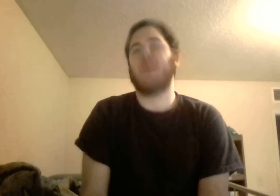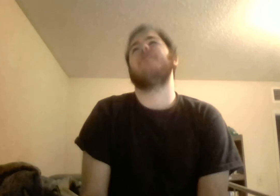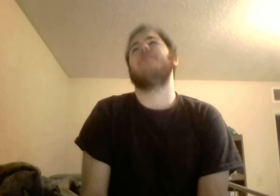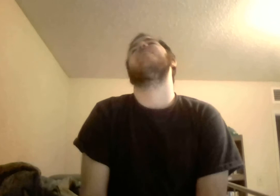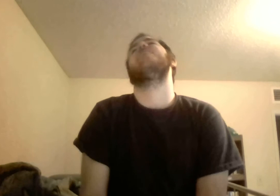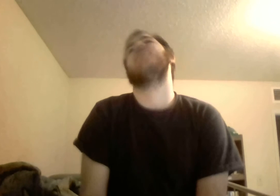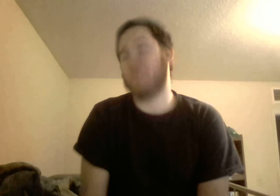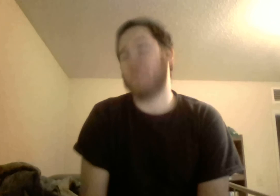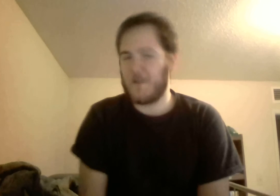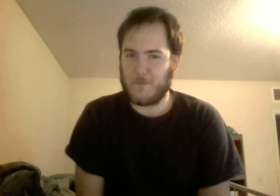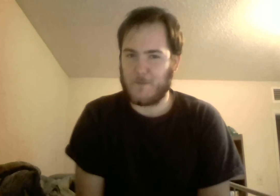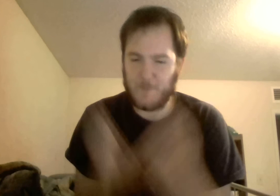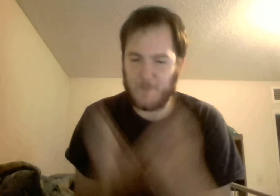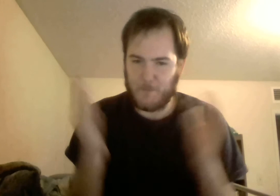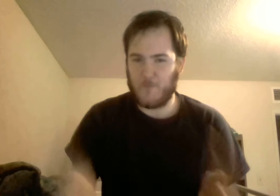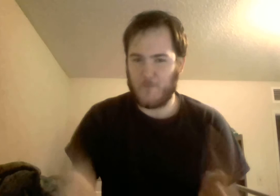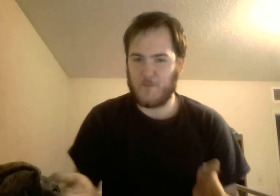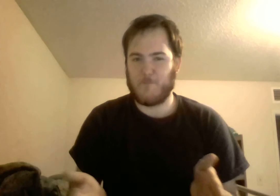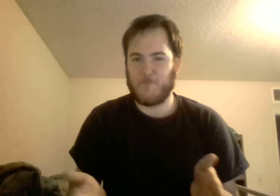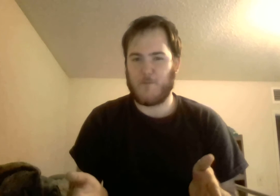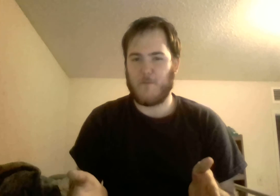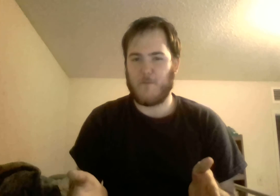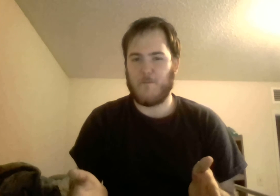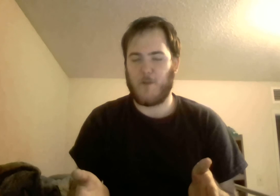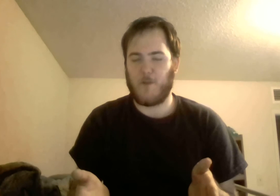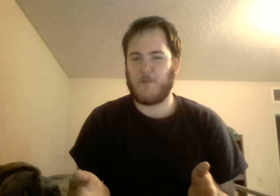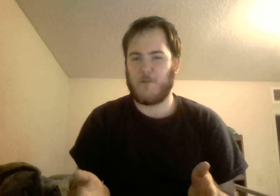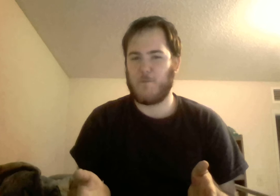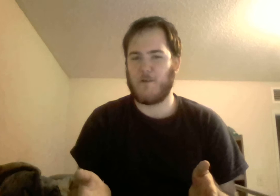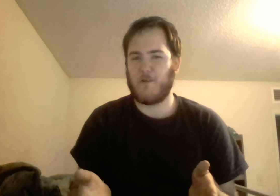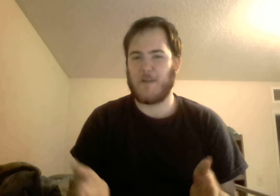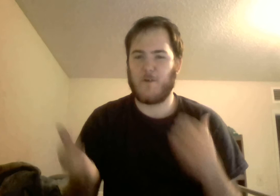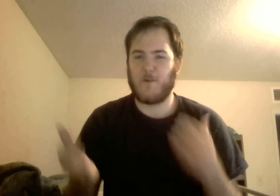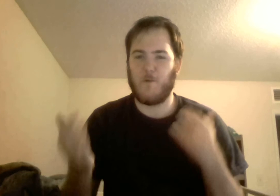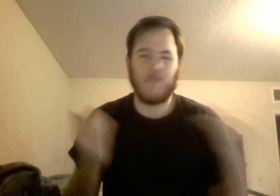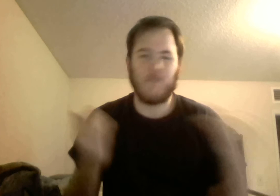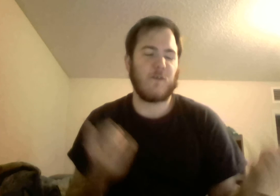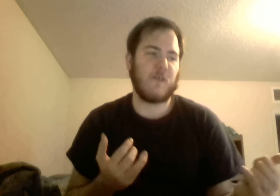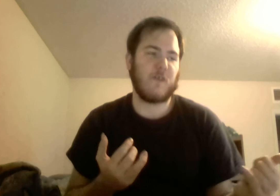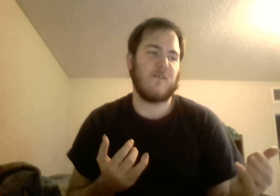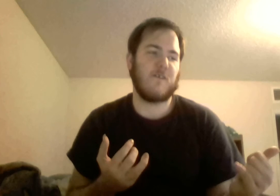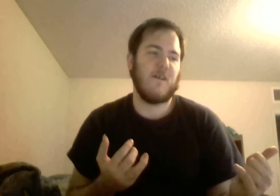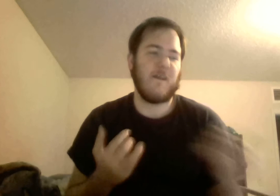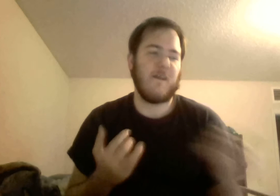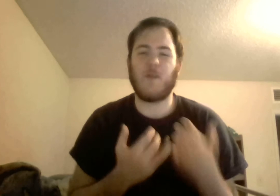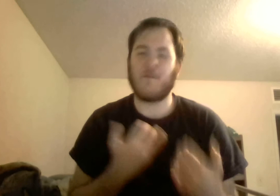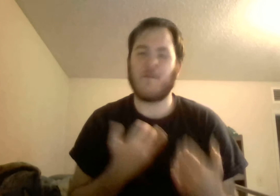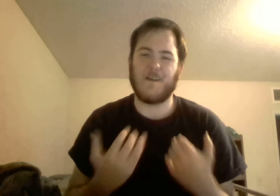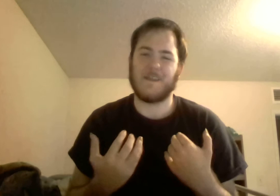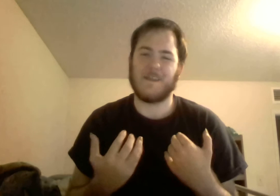at begin that glimmer, I'm in the middle of doing Barbie and a cookie right now, so hearing her here is pretty funny.